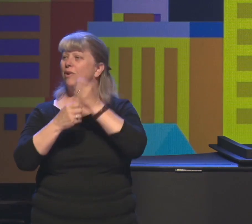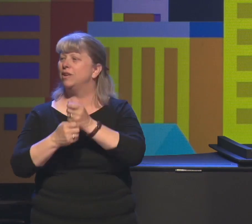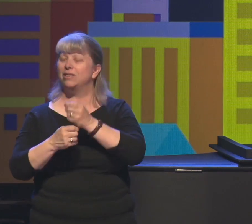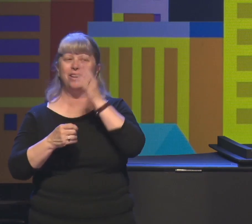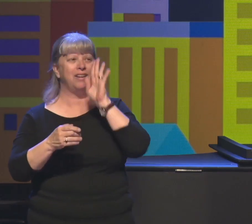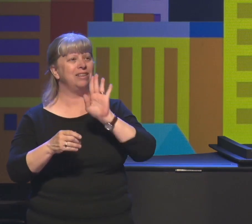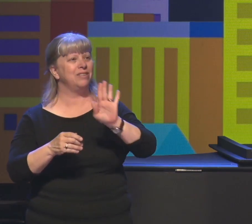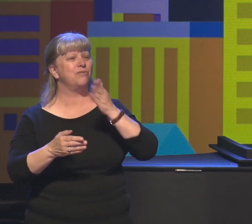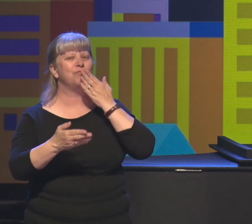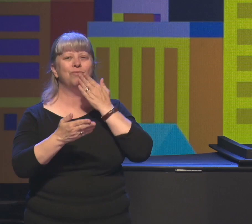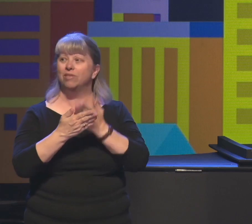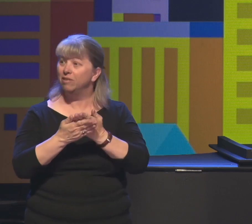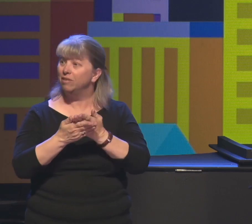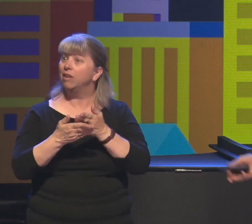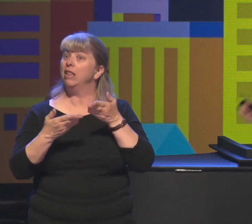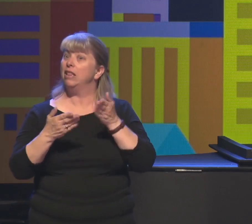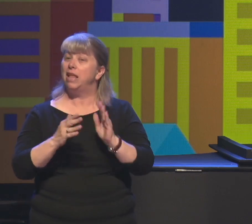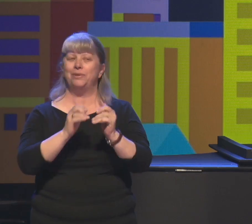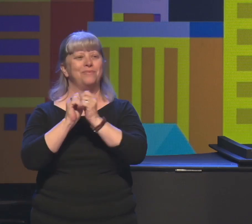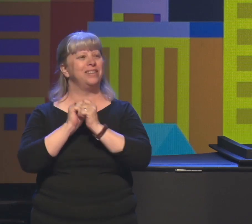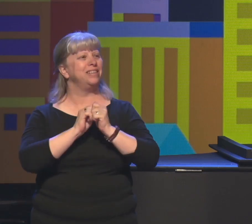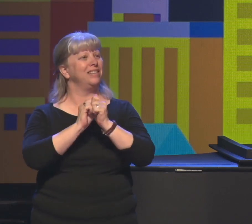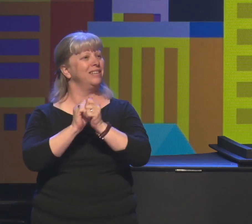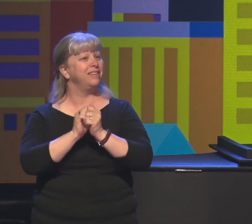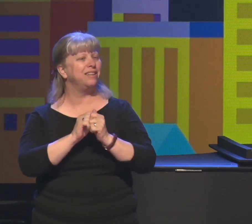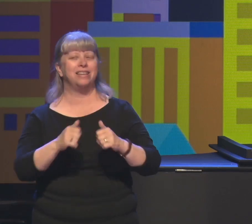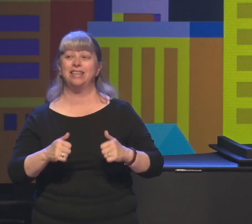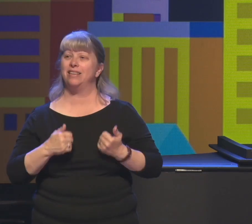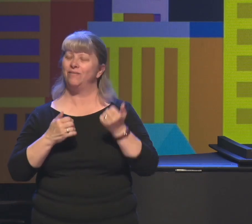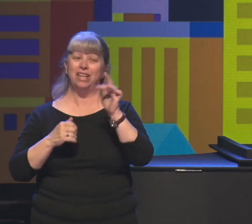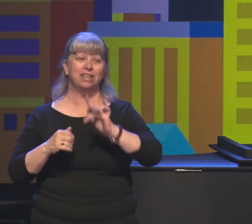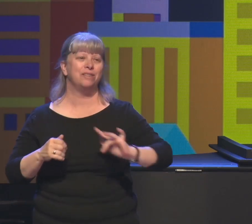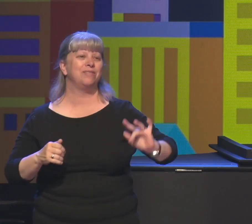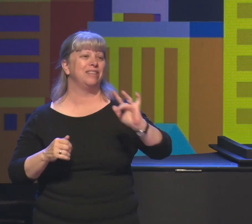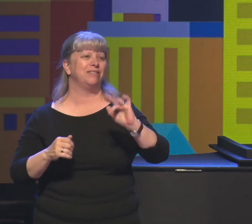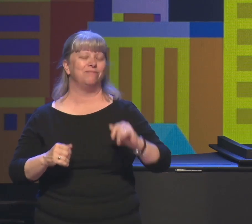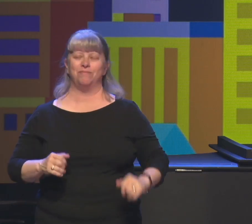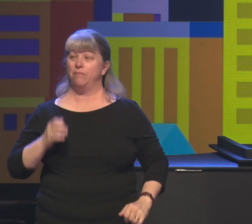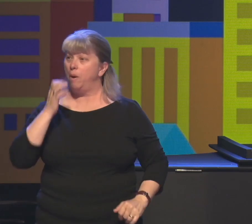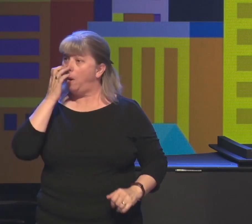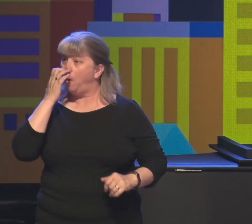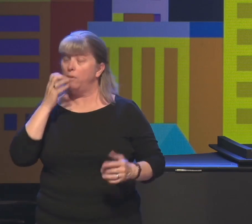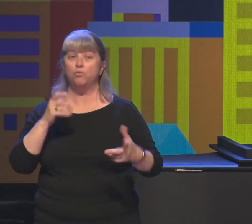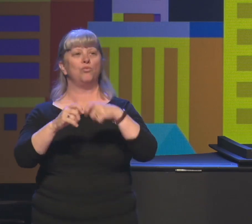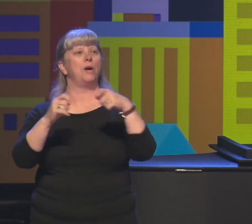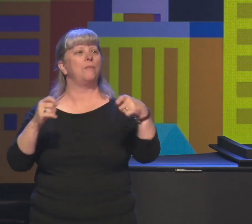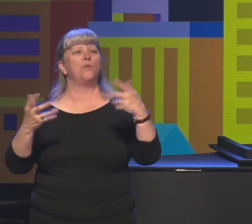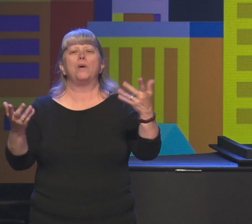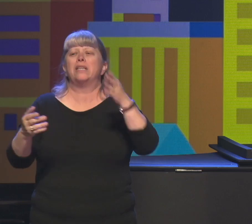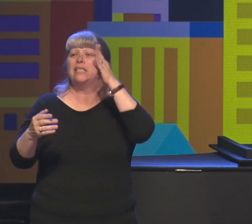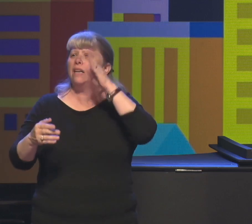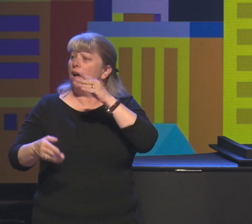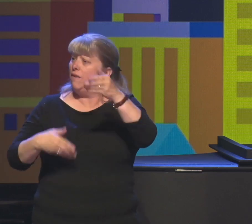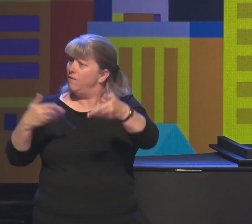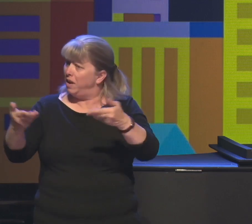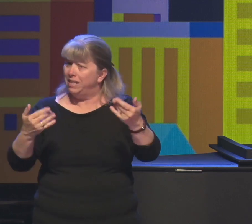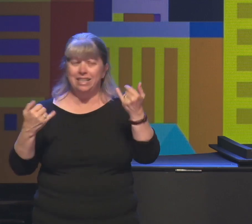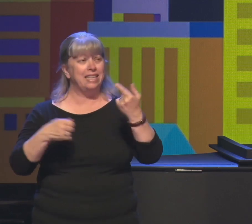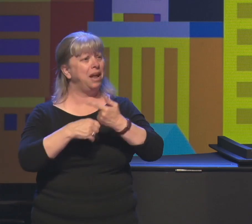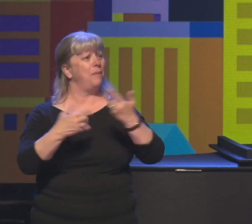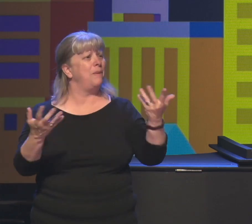And let's be together. Let's live in that space of union. So as we wrap up, what is it that God's inviting you into